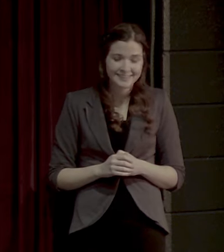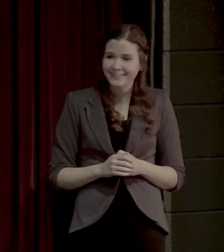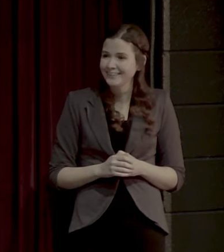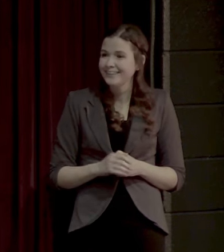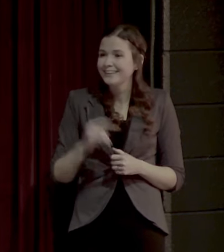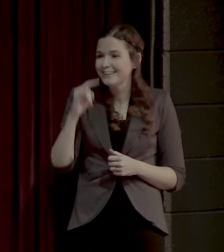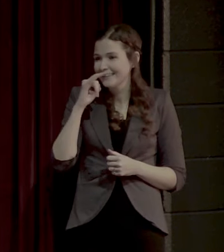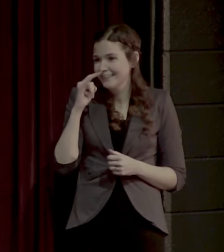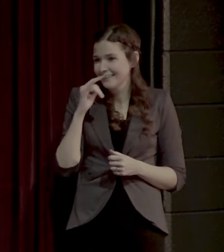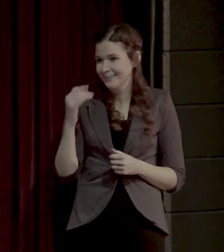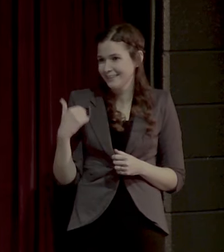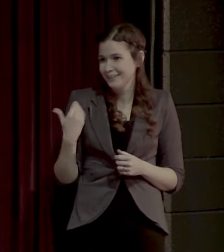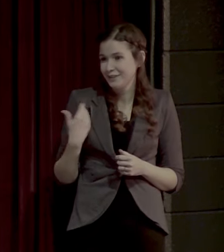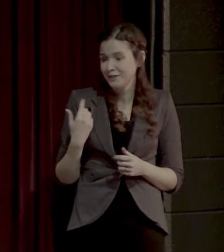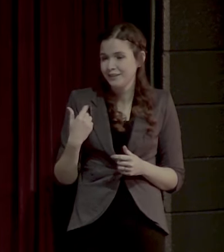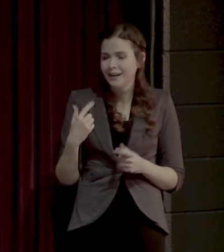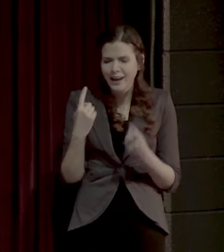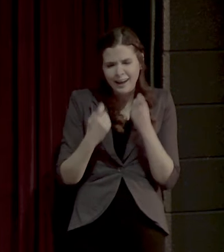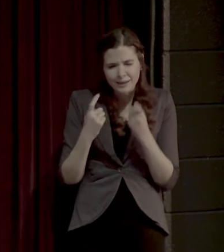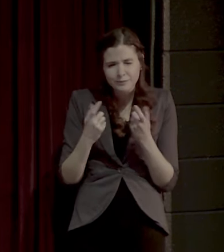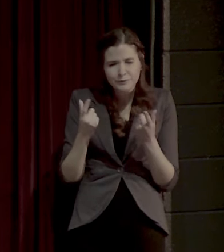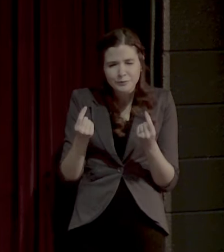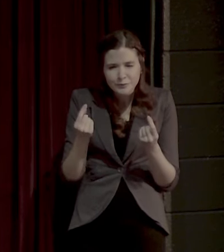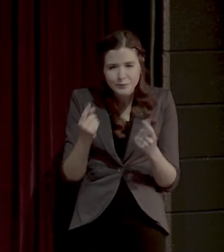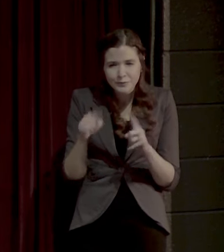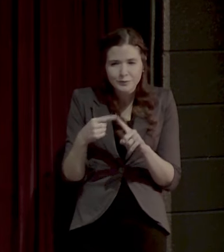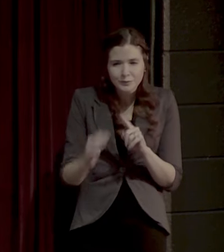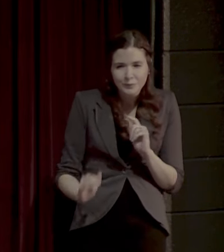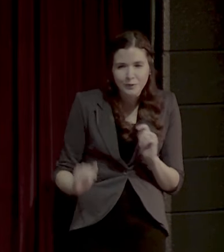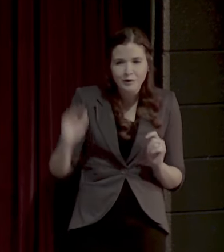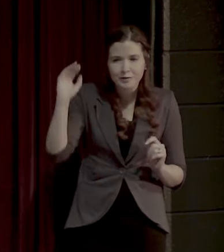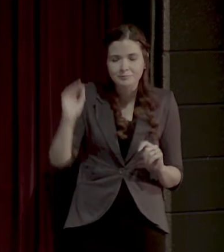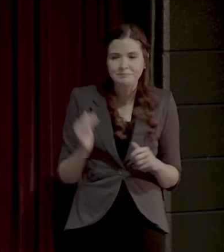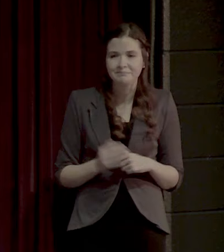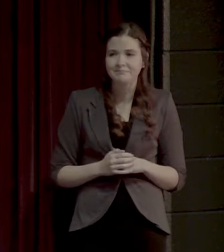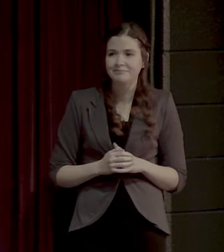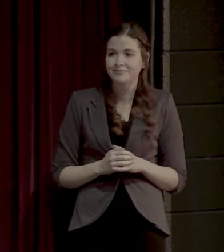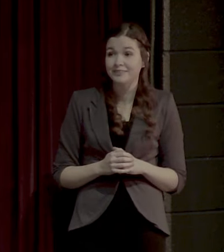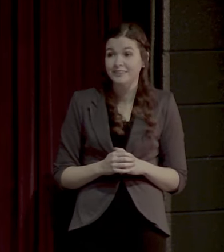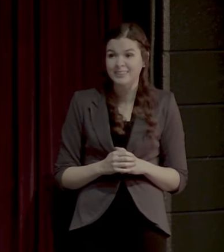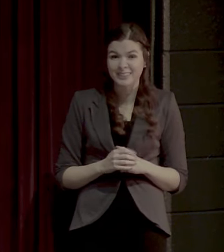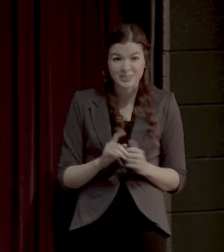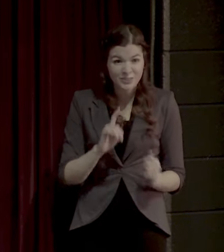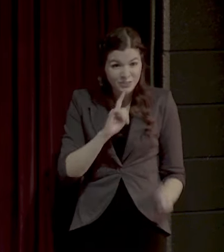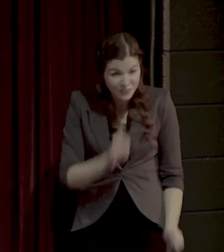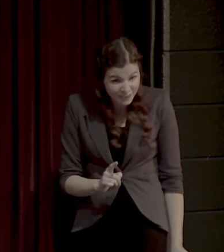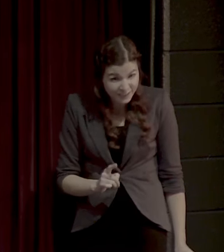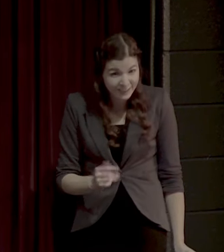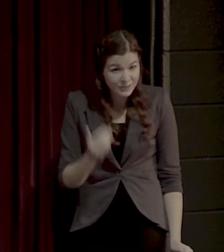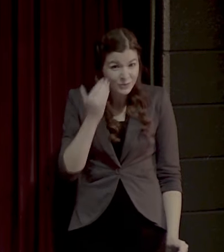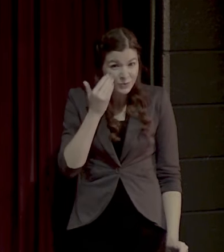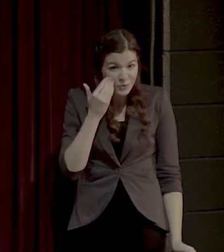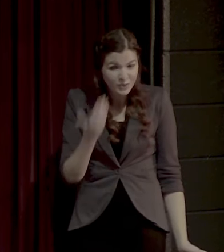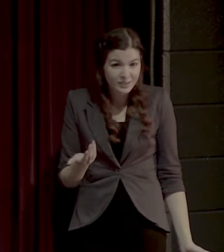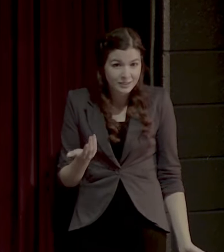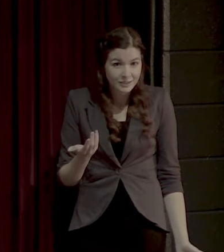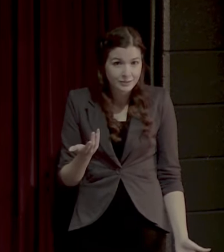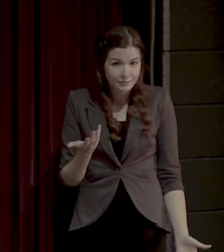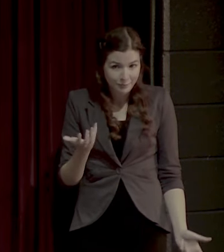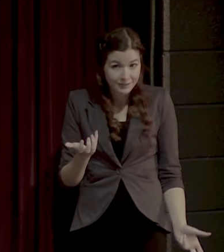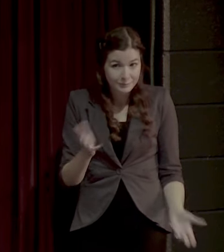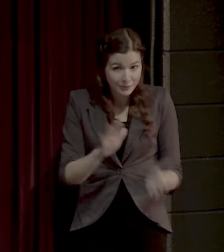As kids, we were asked what we wanted to be when we grew up. We were so sure of ourselves about what we wanted